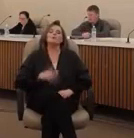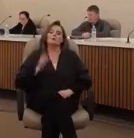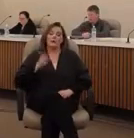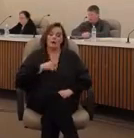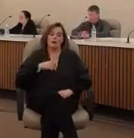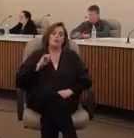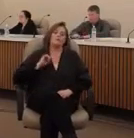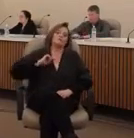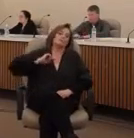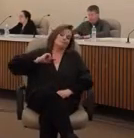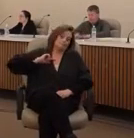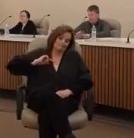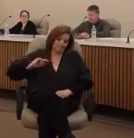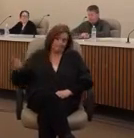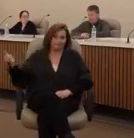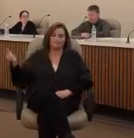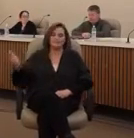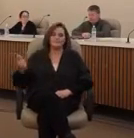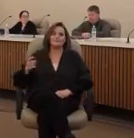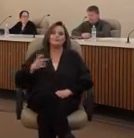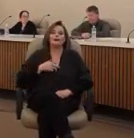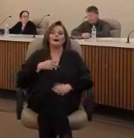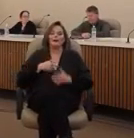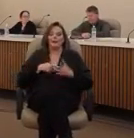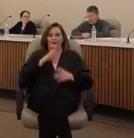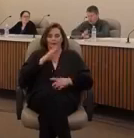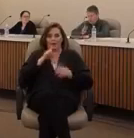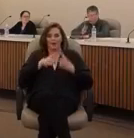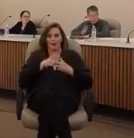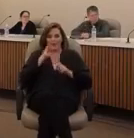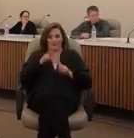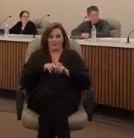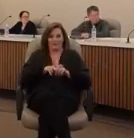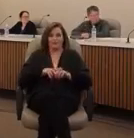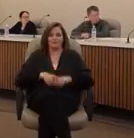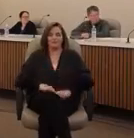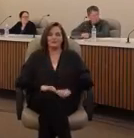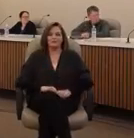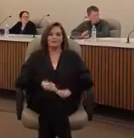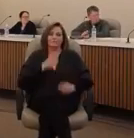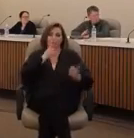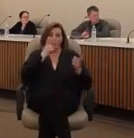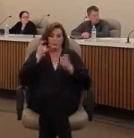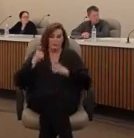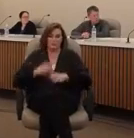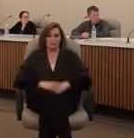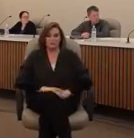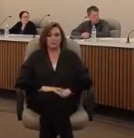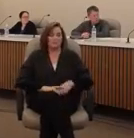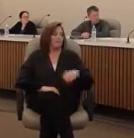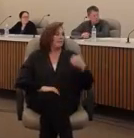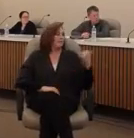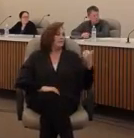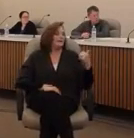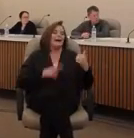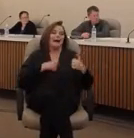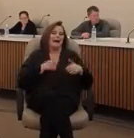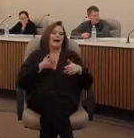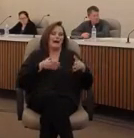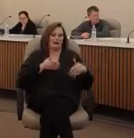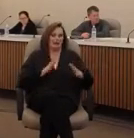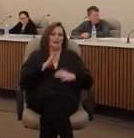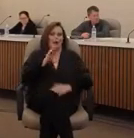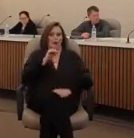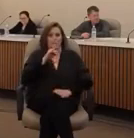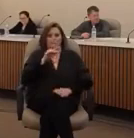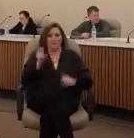to the application on hand. Questions? I'll let Mike go first. Oh,